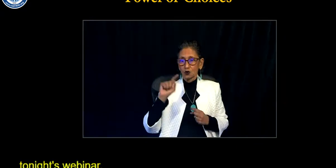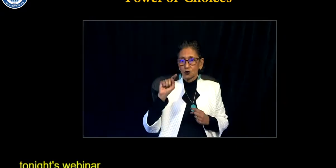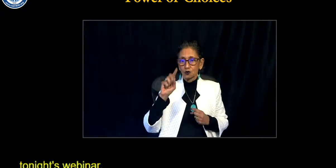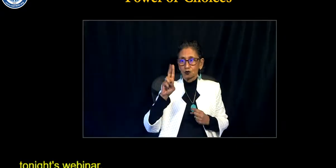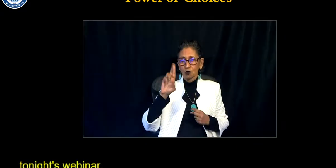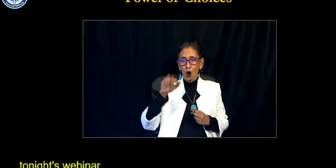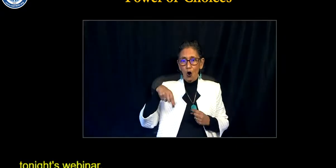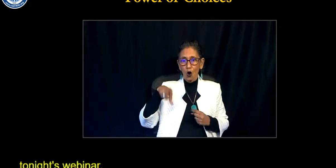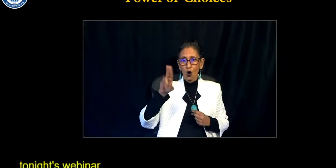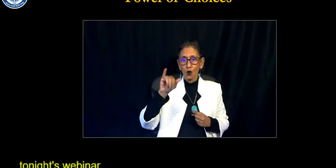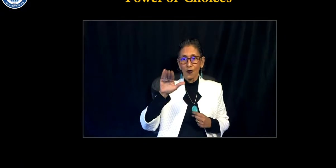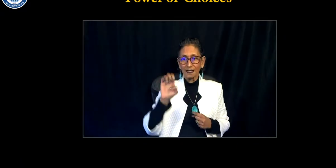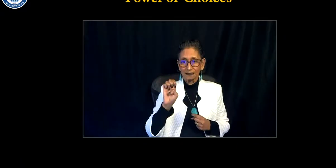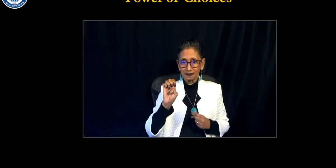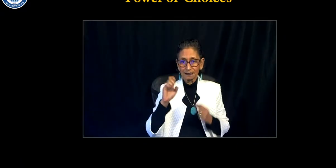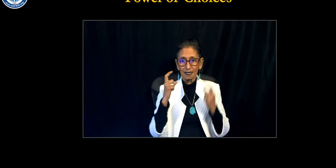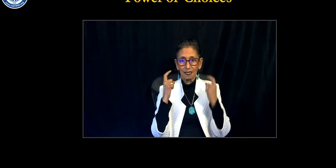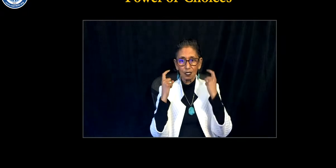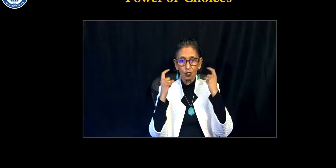wearing dark glasses.